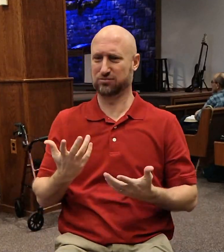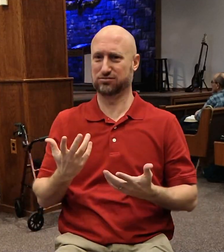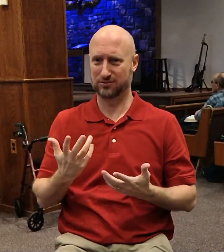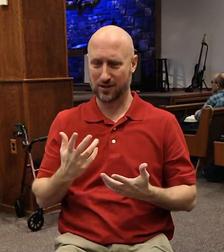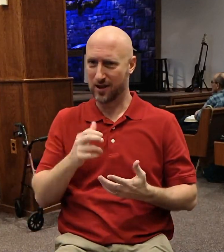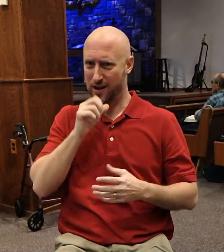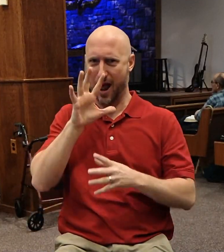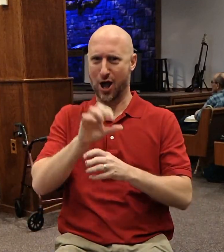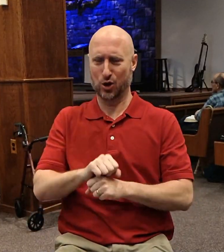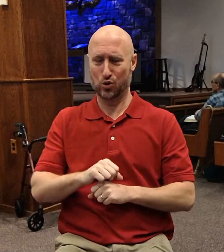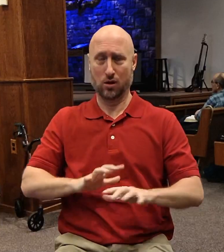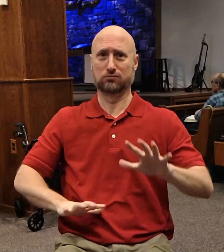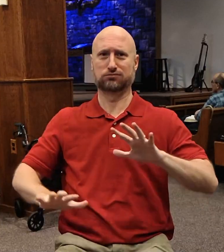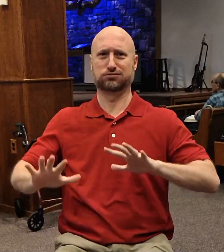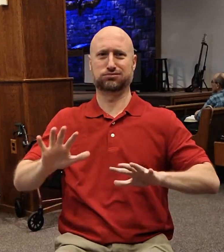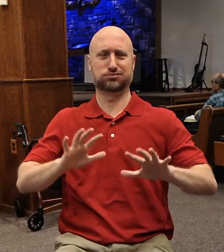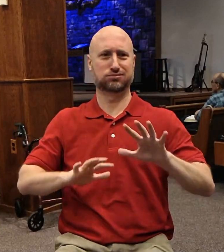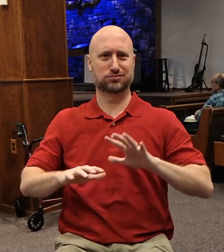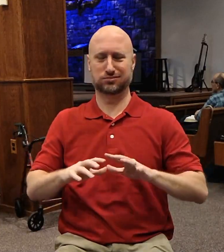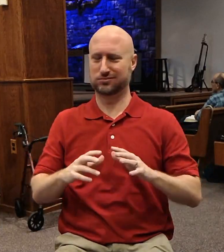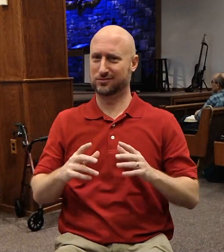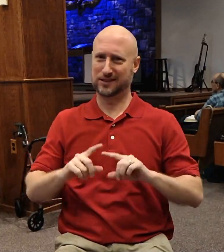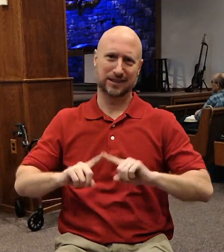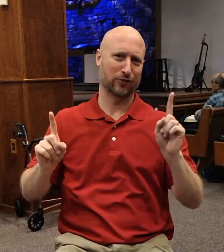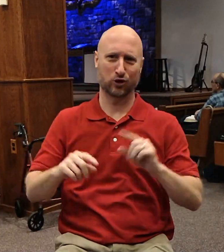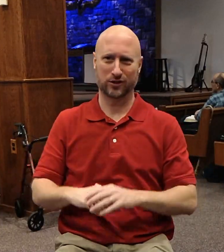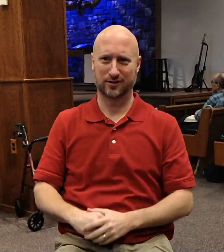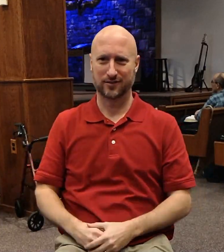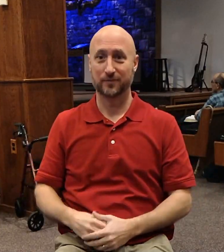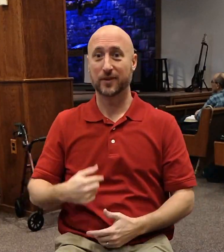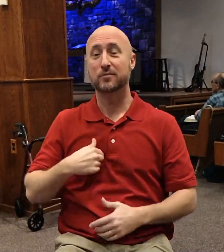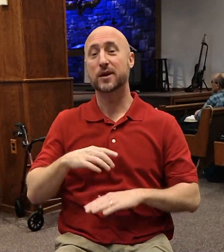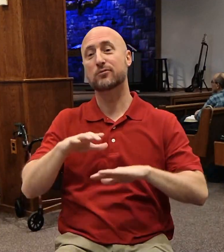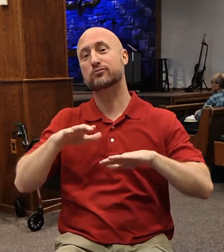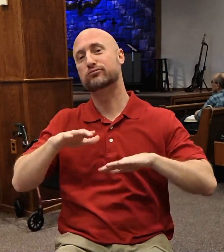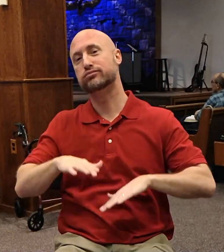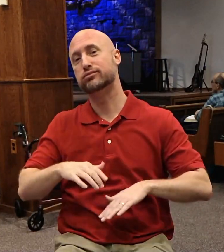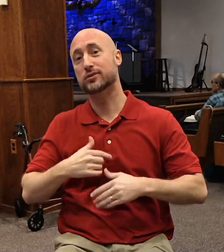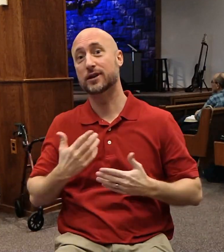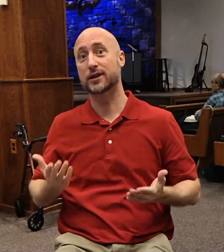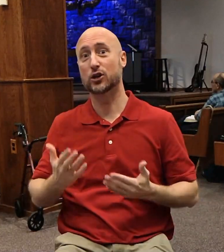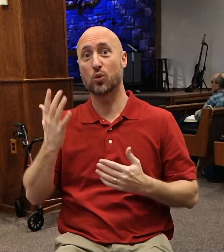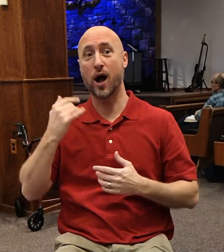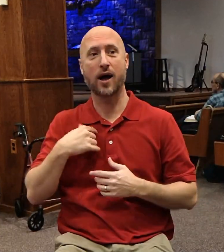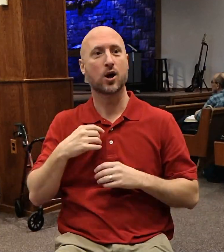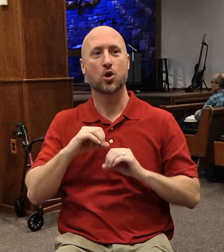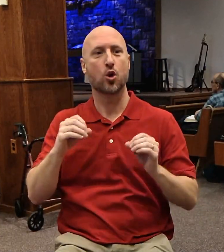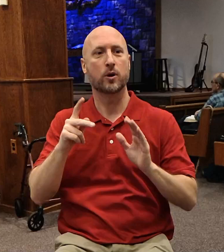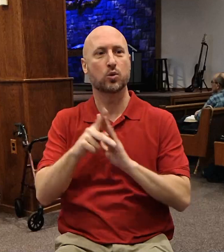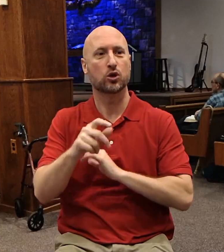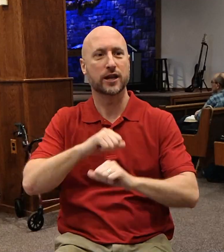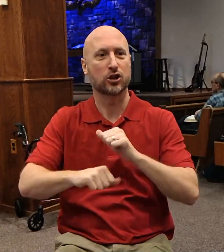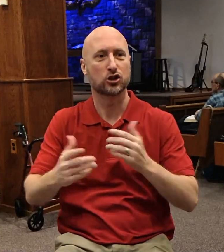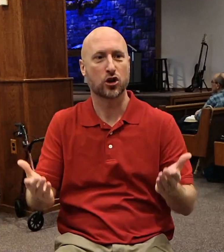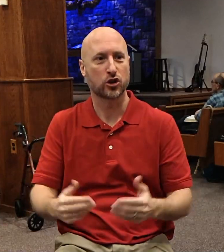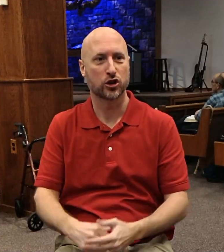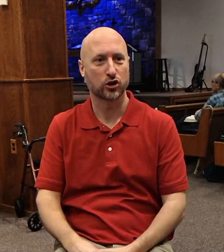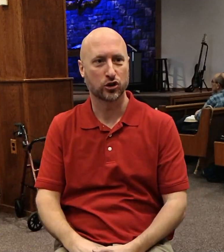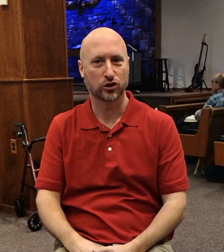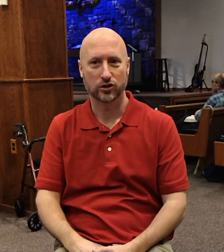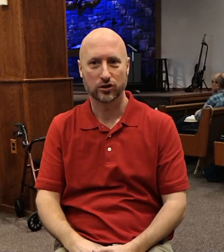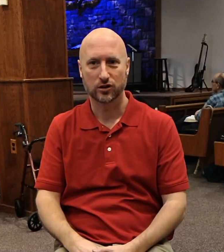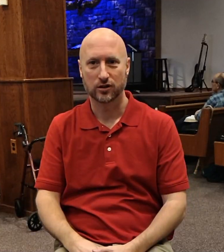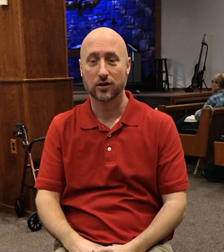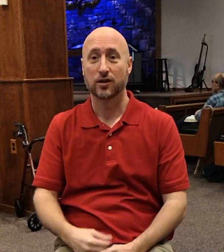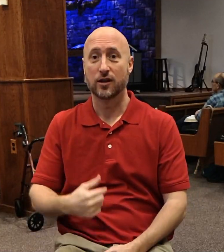He said, I can rest here because nobody's going to kill each other here. just, you know, and I pray for that individual. You know, I'm